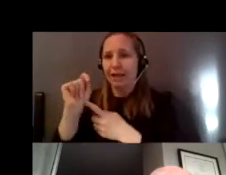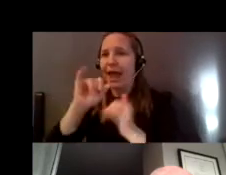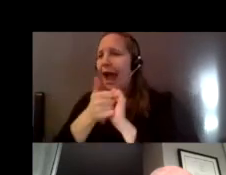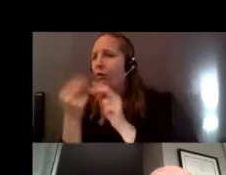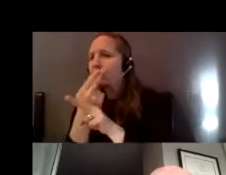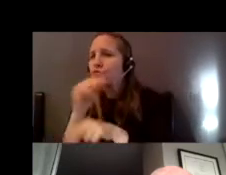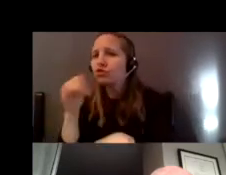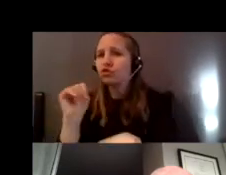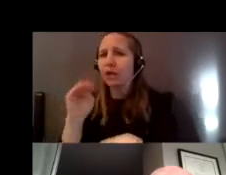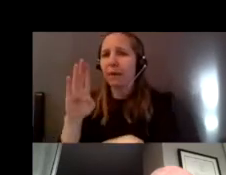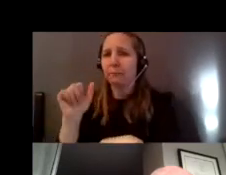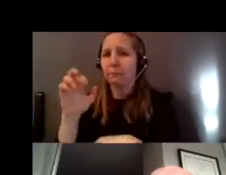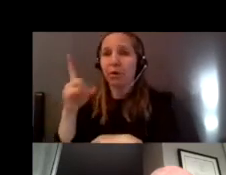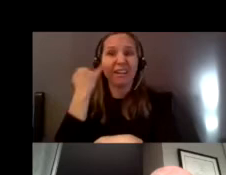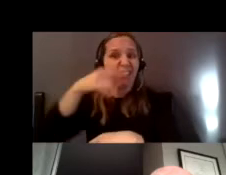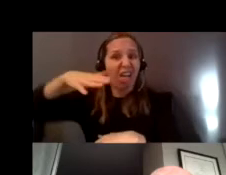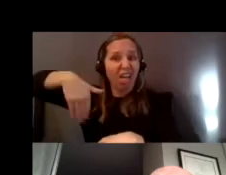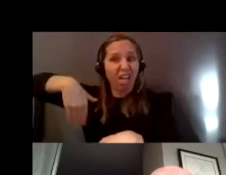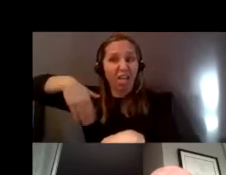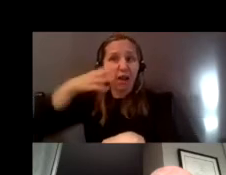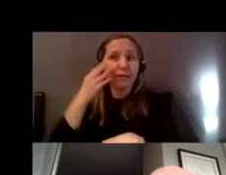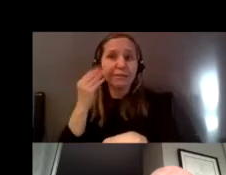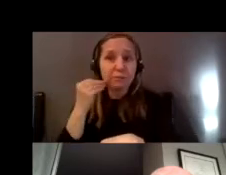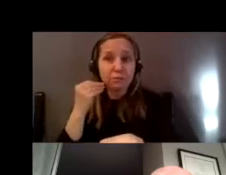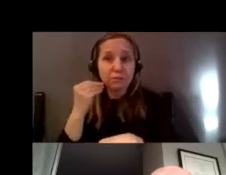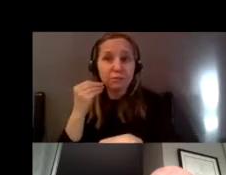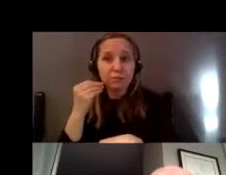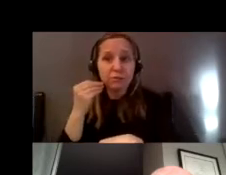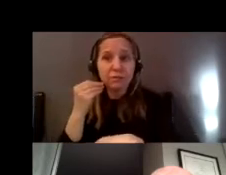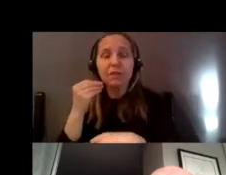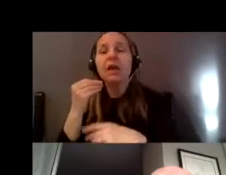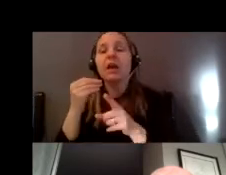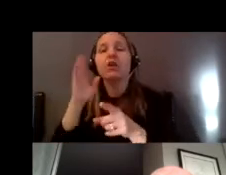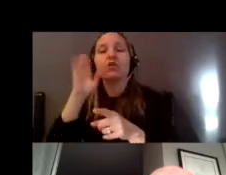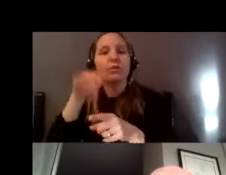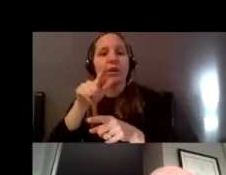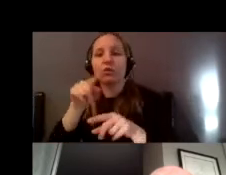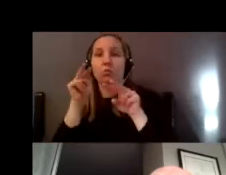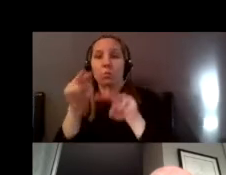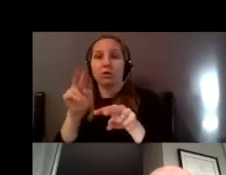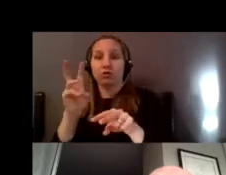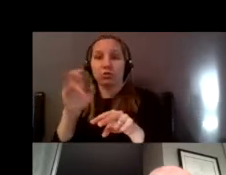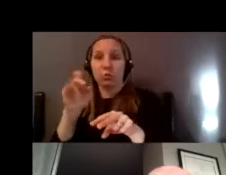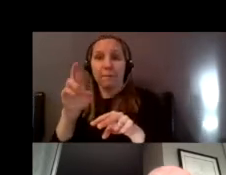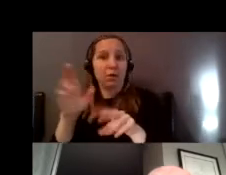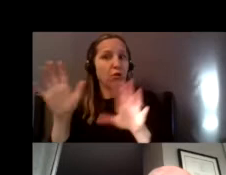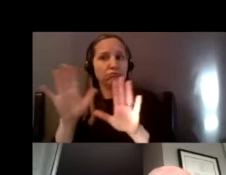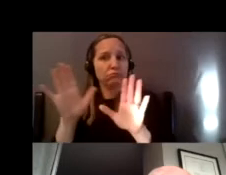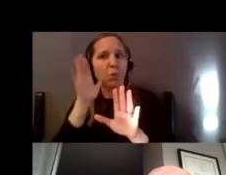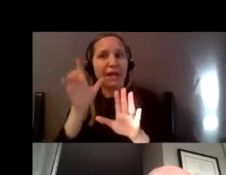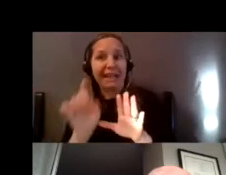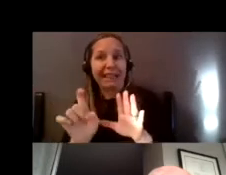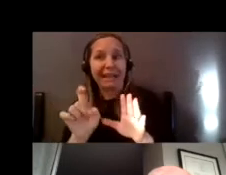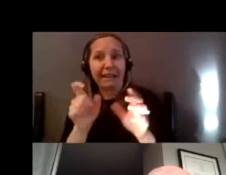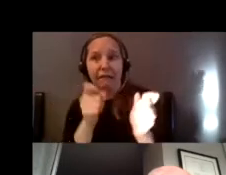haven't used them, you'll be taken away from the Zoom webinar environment when you do click on them. So please